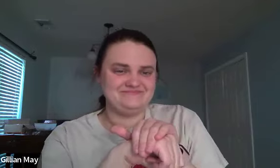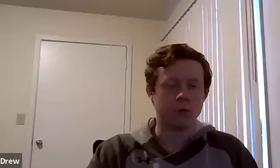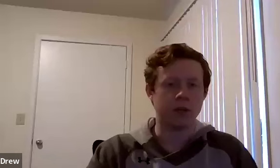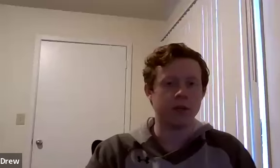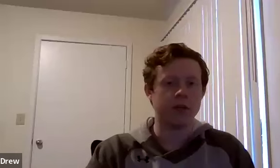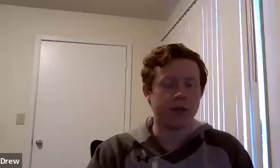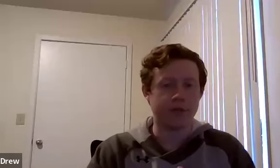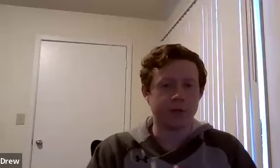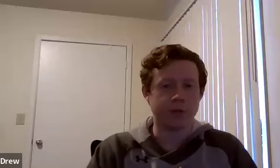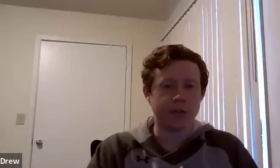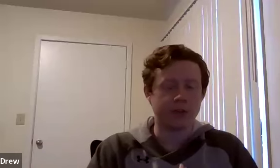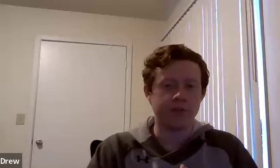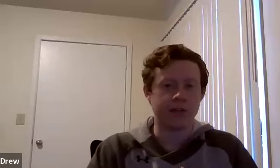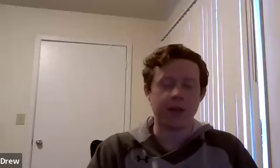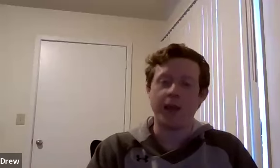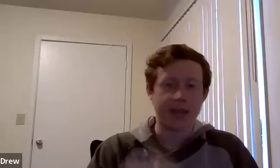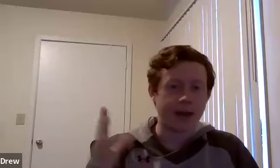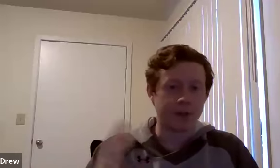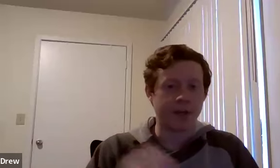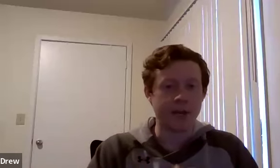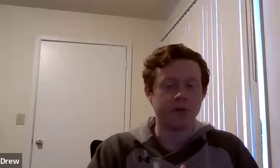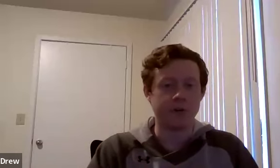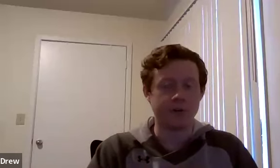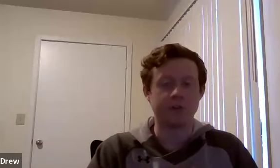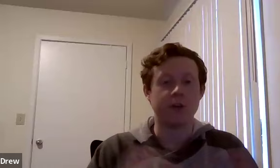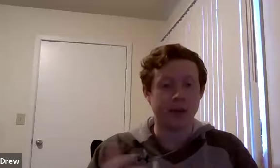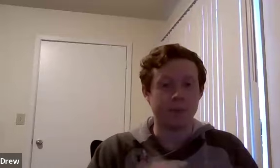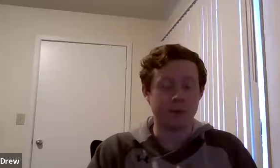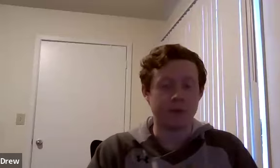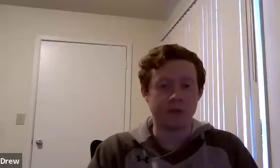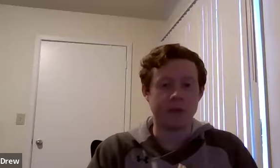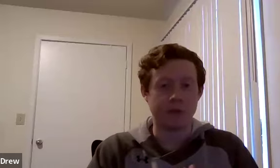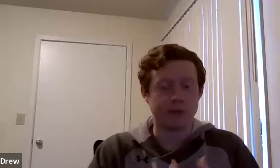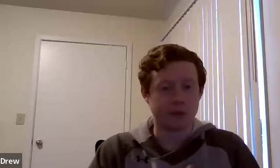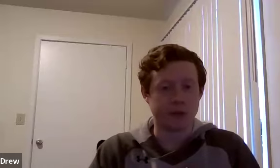So contextually, is this like, hey, have a good night, or is this good night right before somebody goes to sleep?